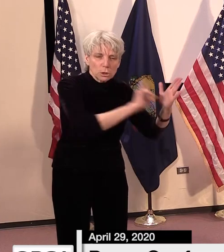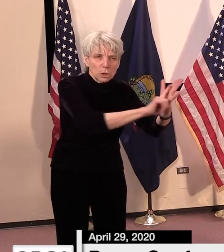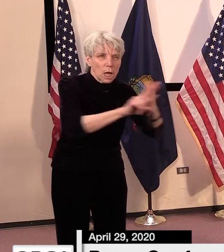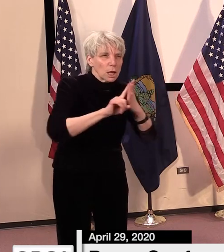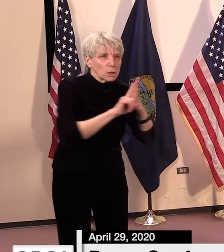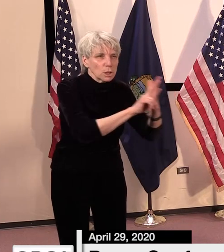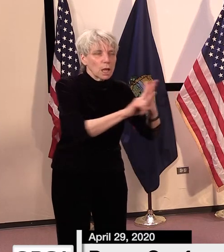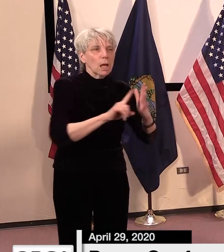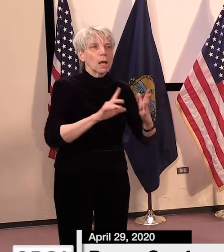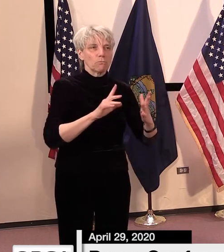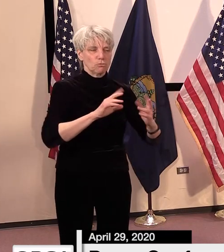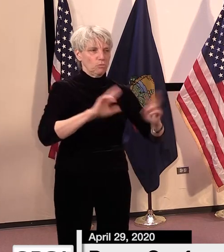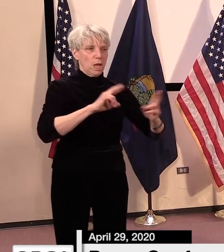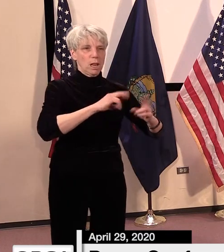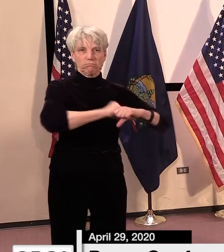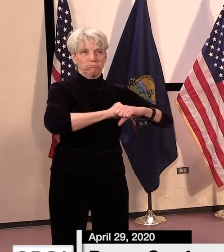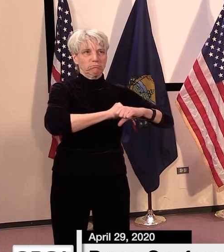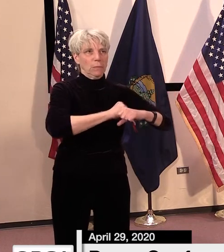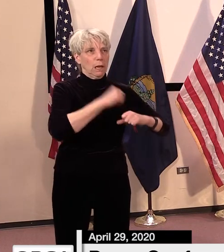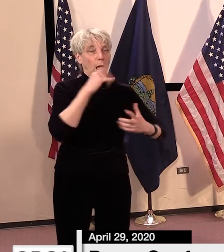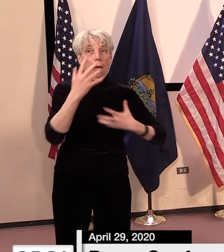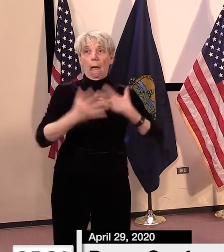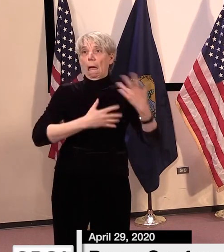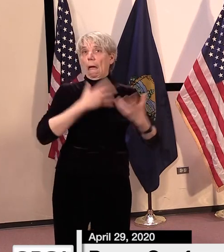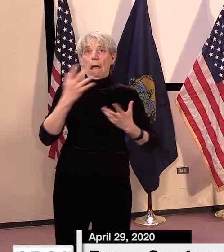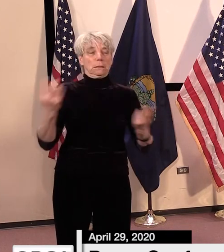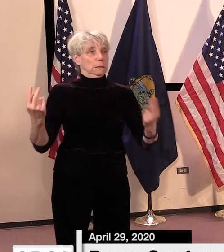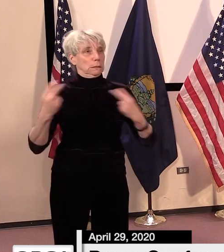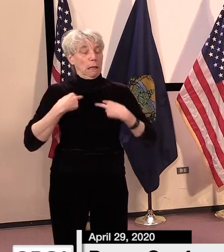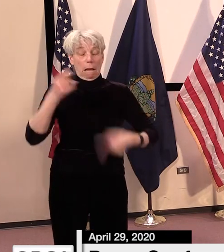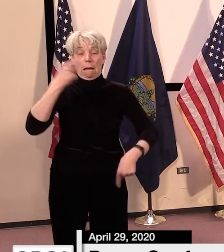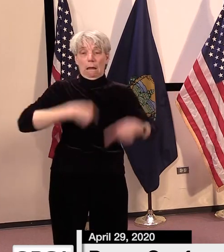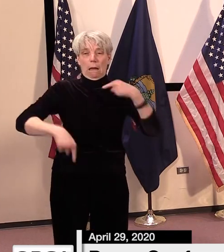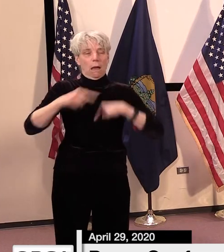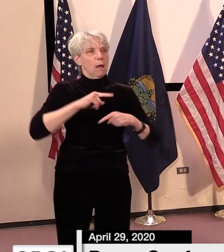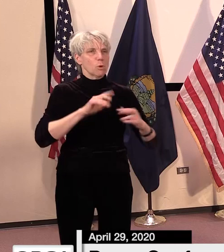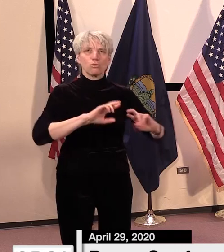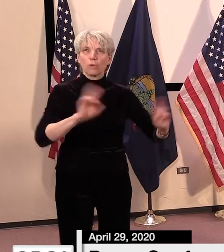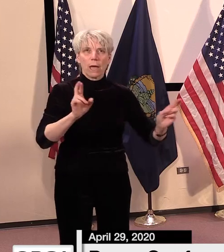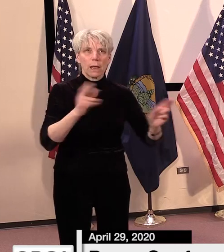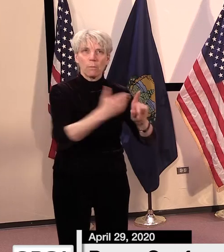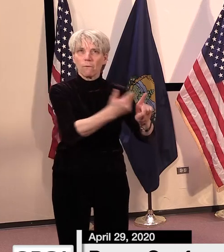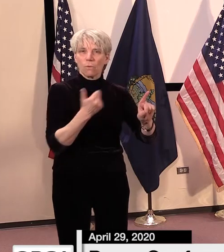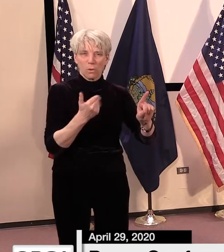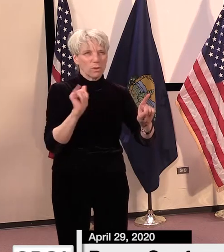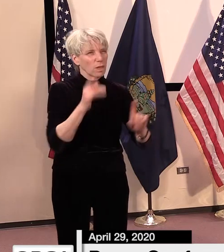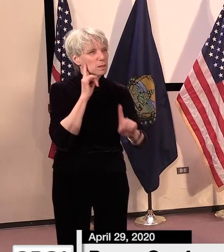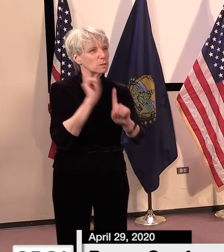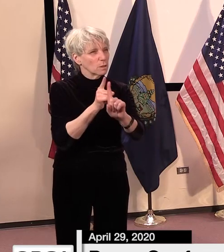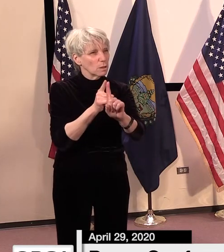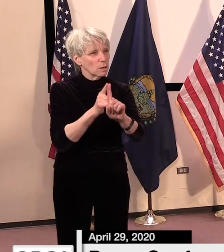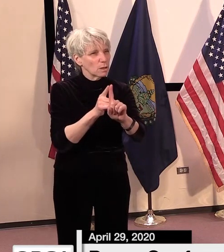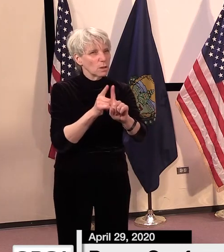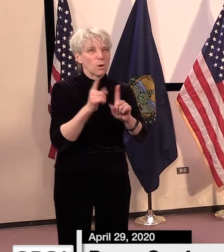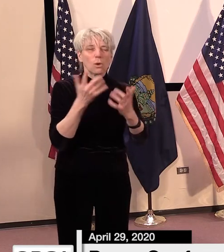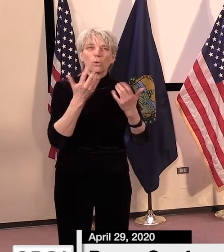of offense rather than just defense. And I think that's part of the answer. And that's why we want to do everything we